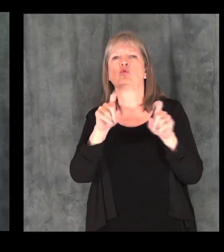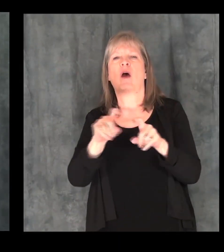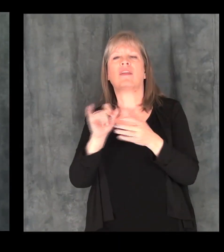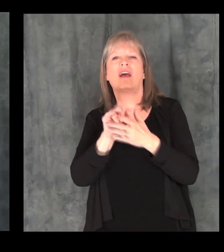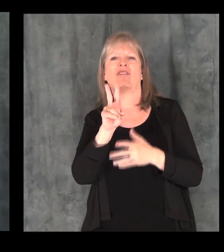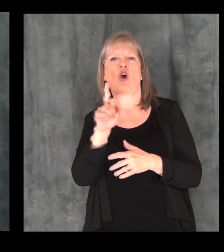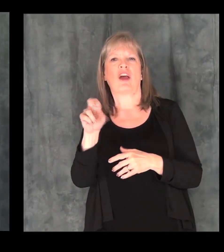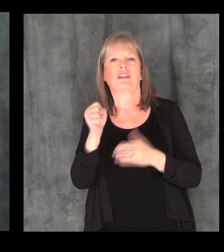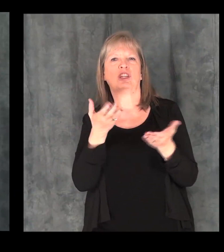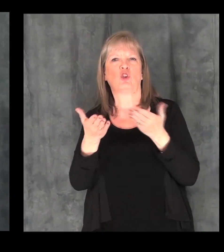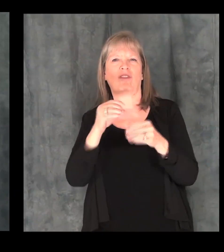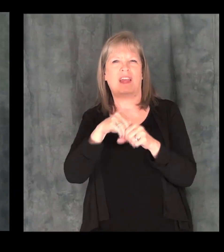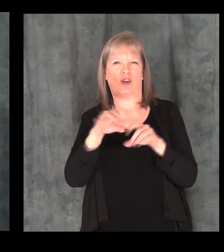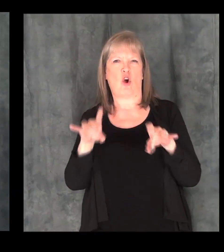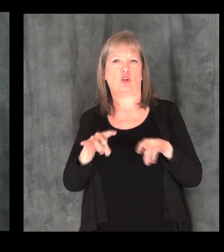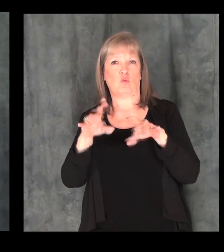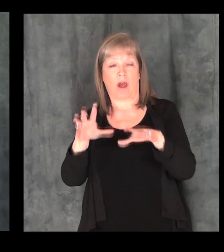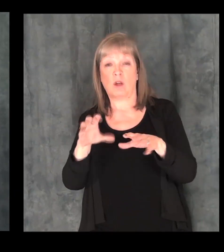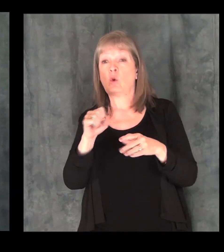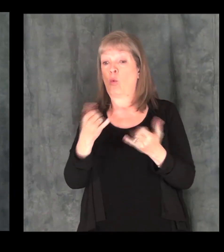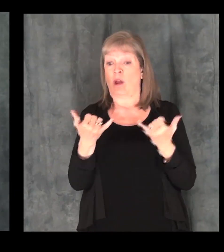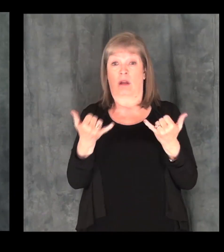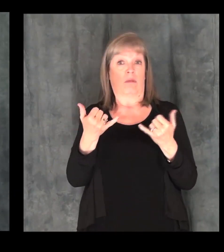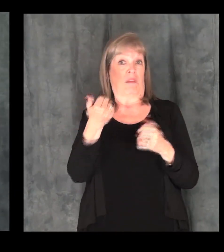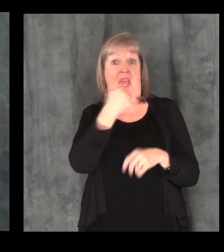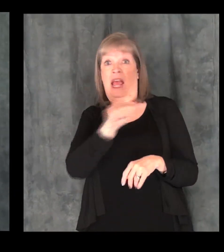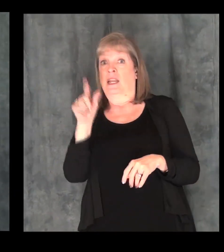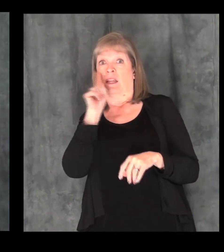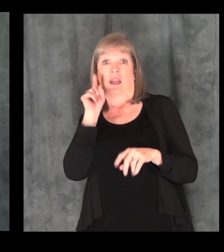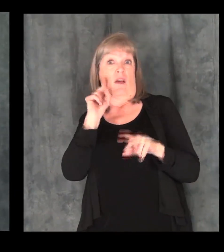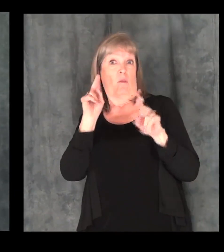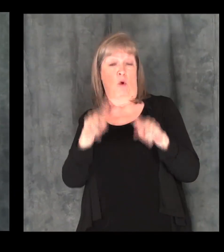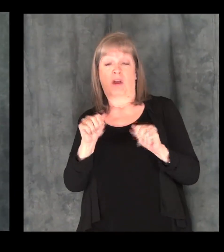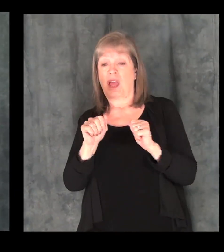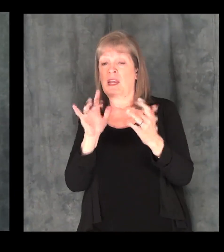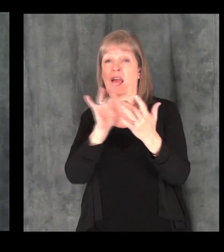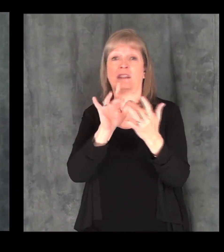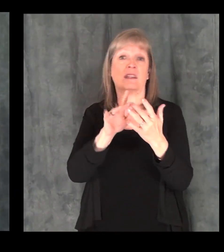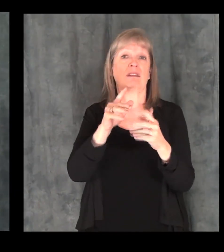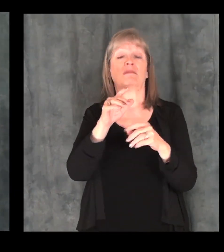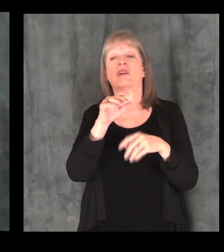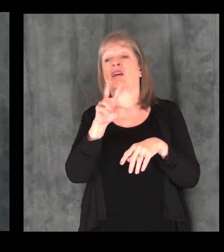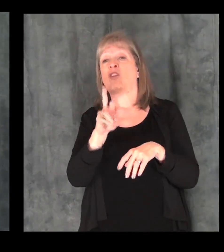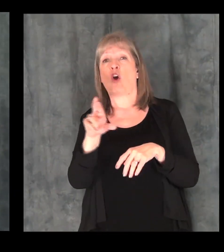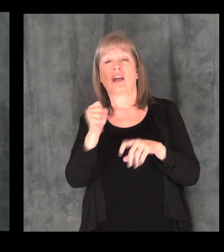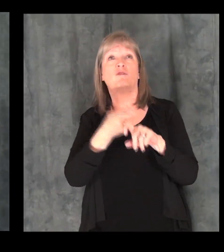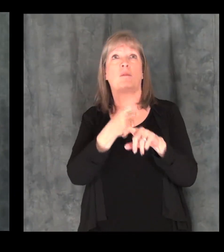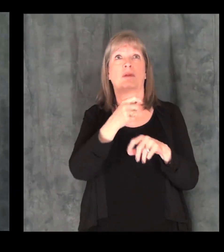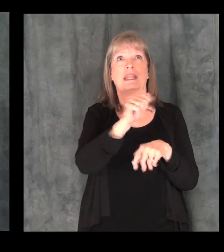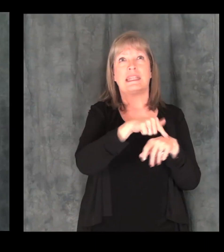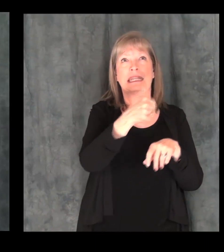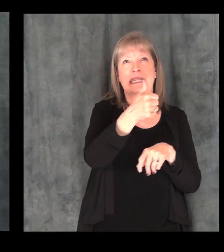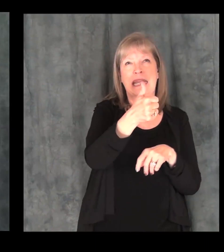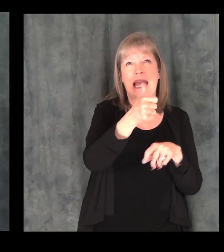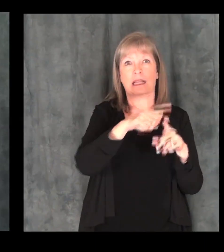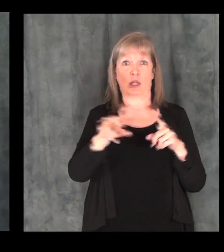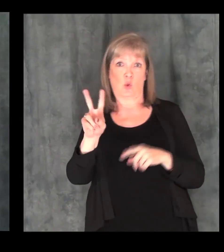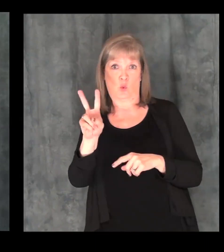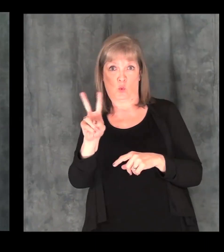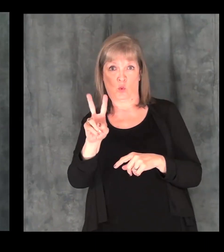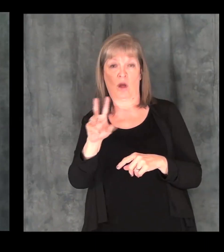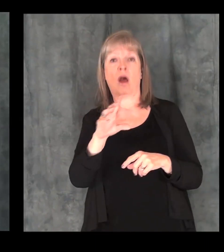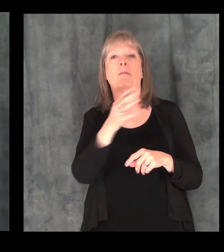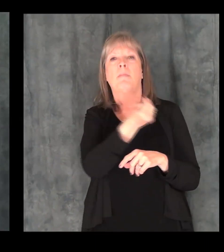in Australia. So at the moment any deaf person can access VRS from 10 until 12, or 10 till 2 actually I think it is, and